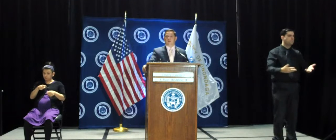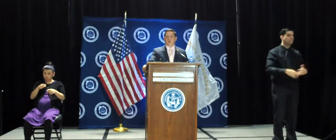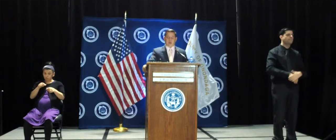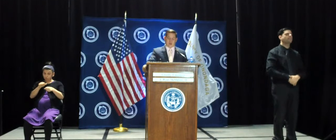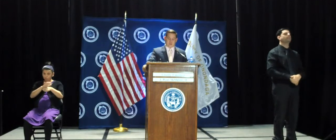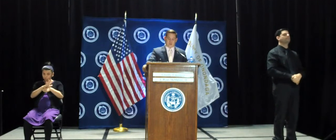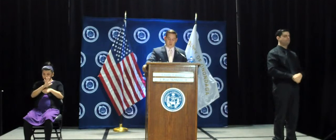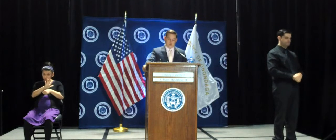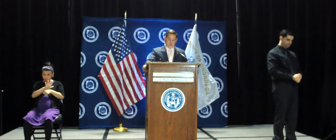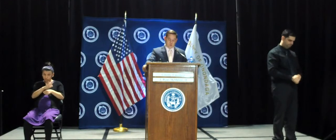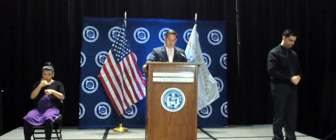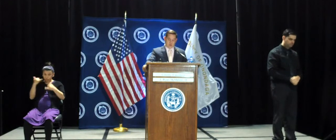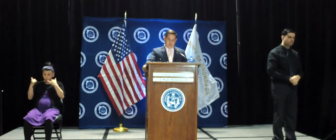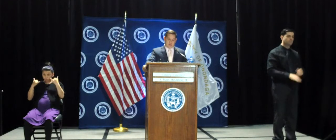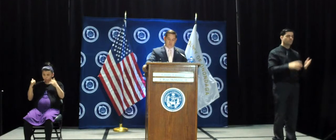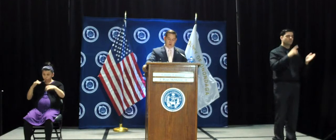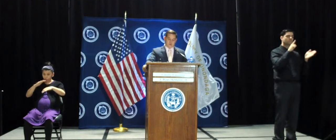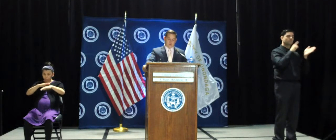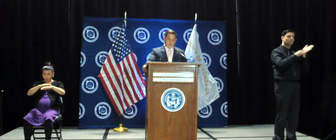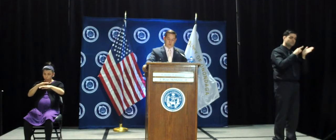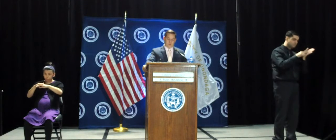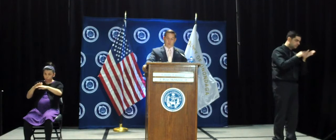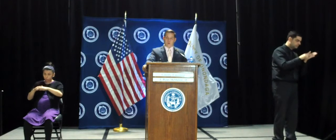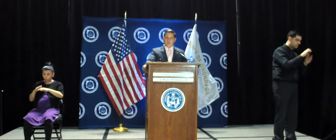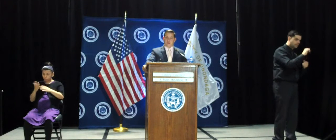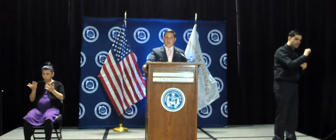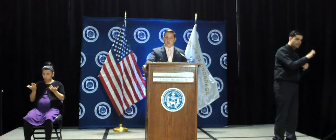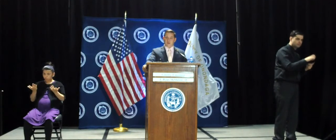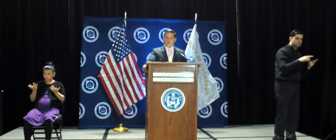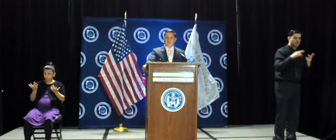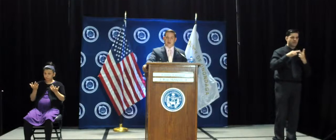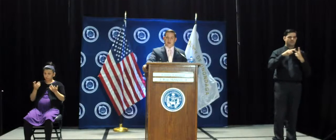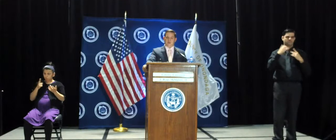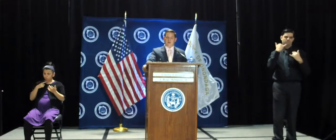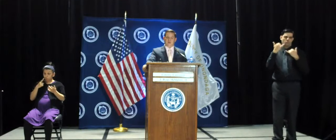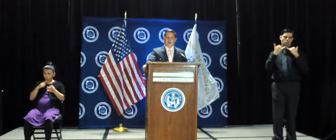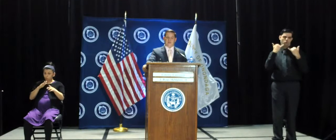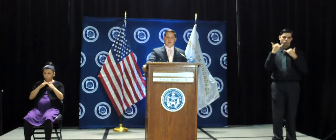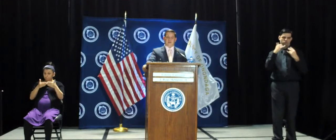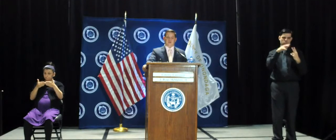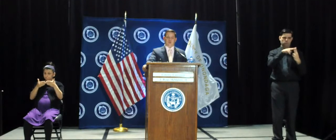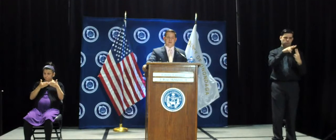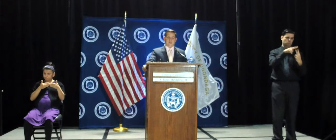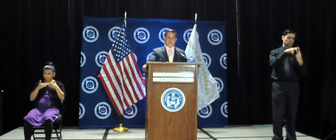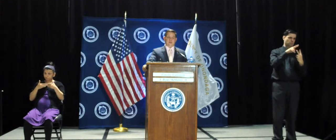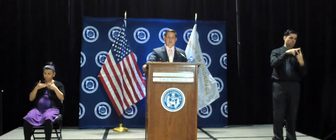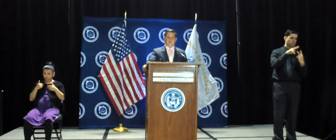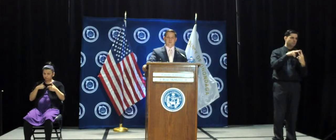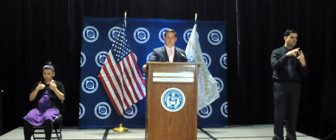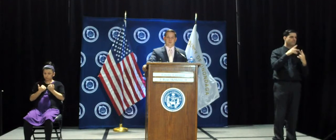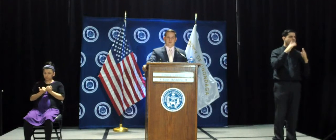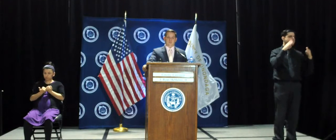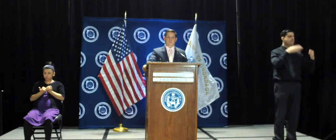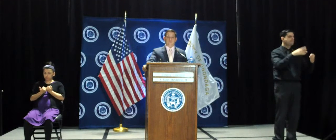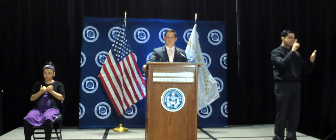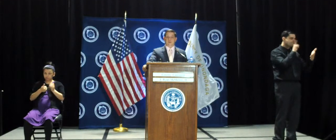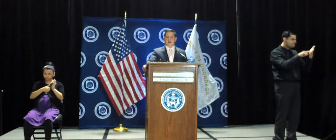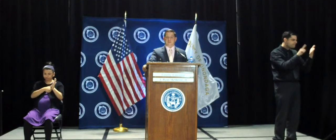to do that part. So we're doing more on the investigation side, the contact tracing of